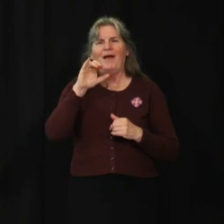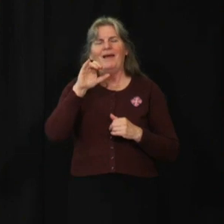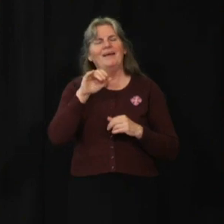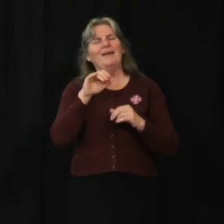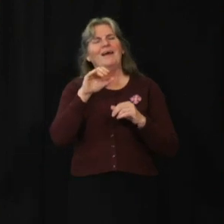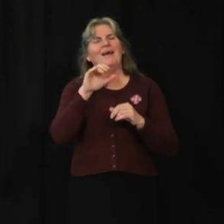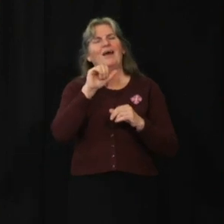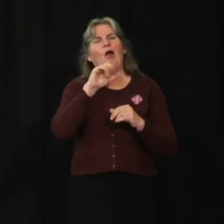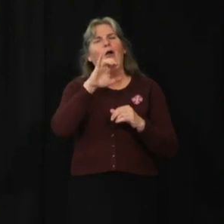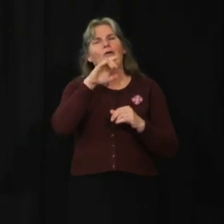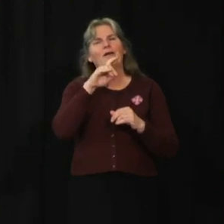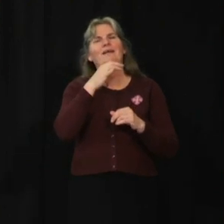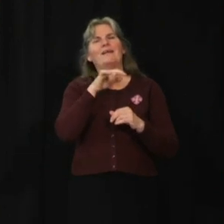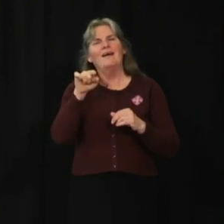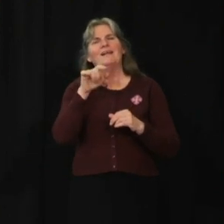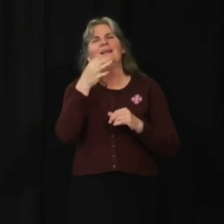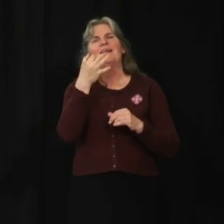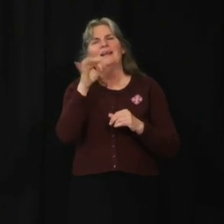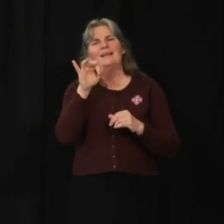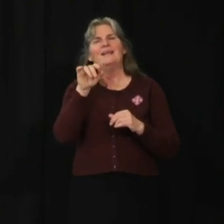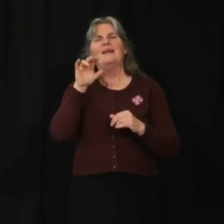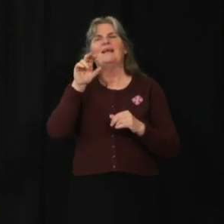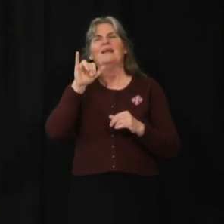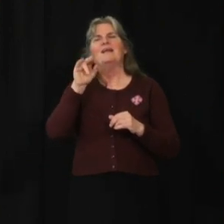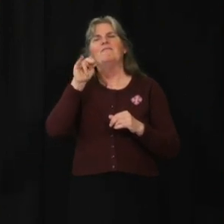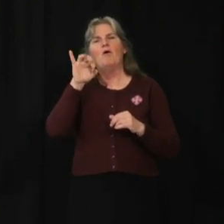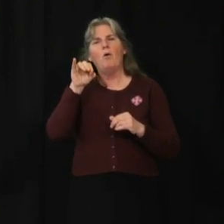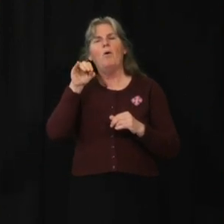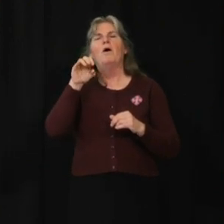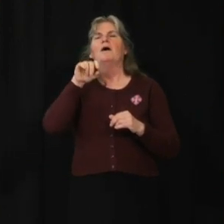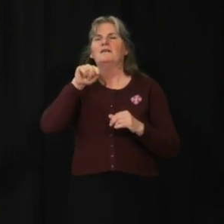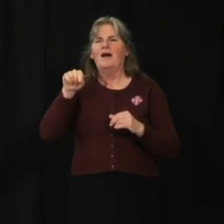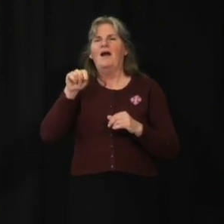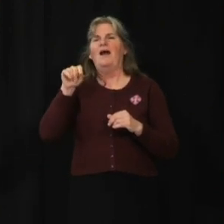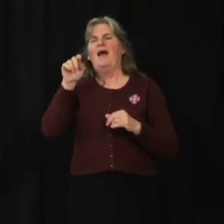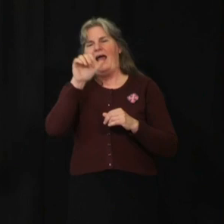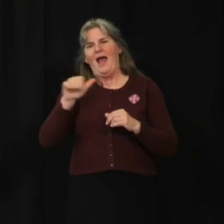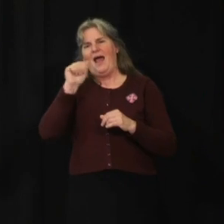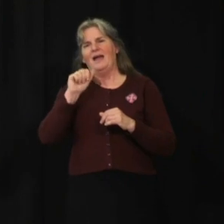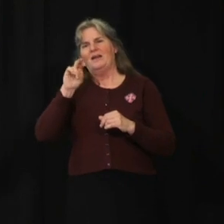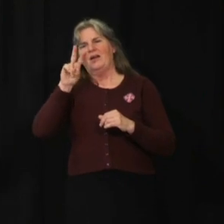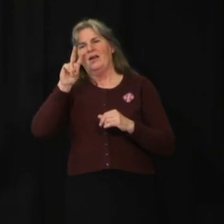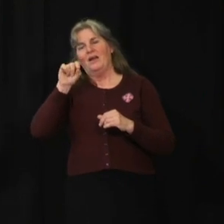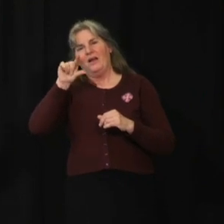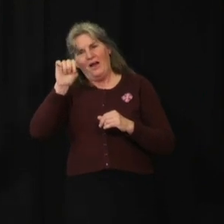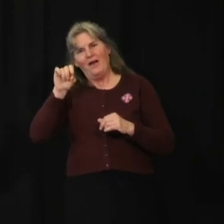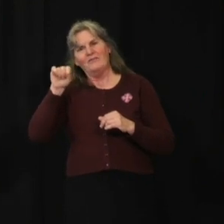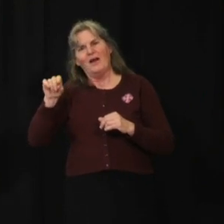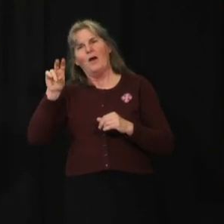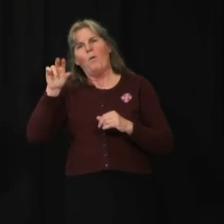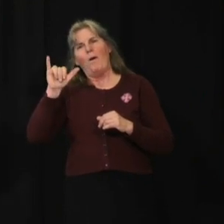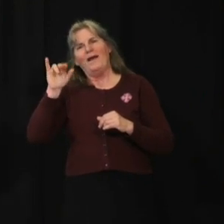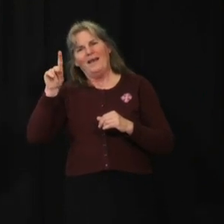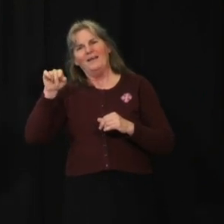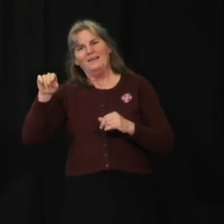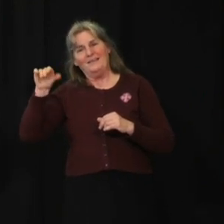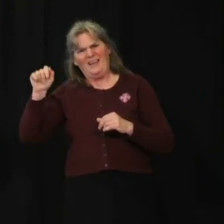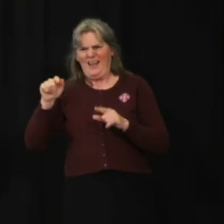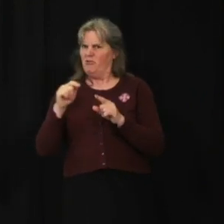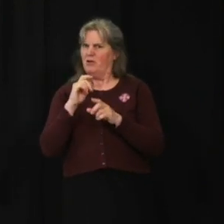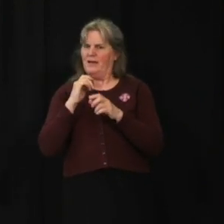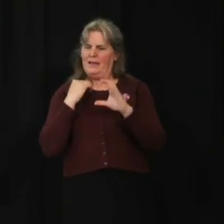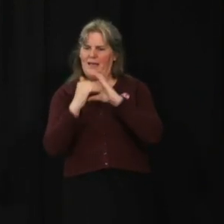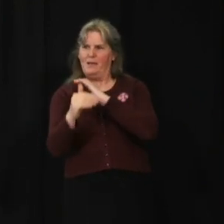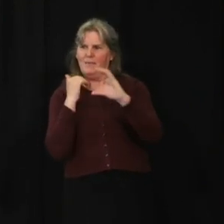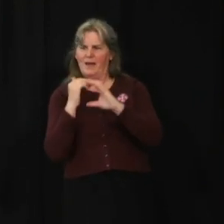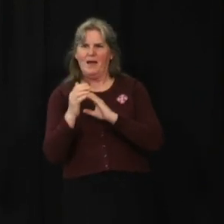gov.yk.ca, also a great opportunity. We do recognize that this is an awful lot of information, but again, Chris, you'd be the first one to criticize us for not